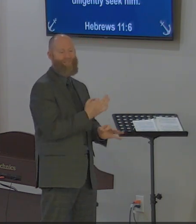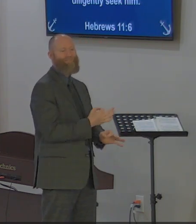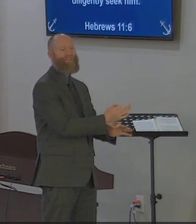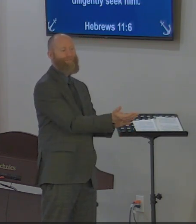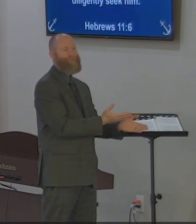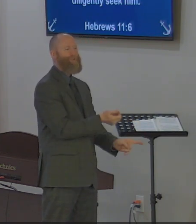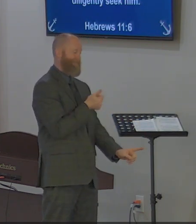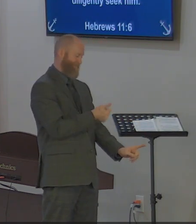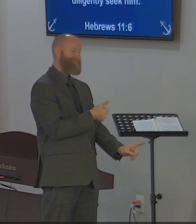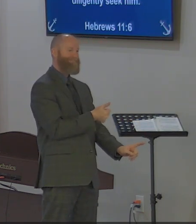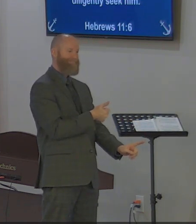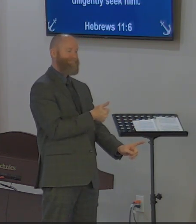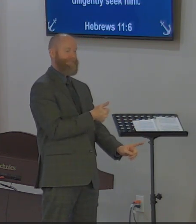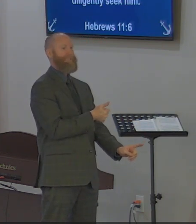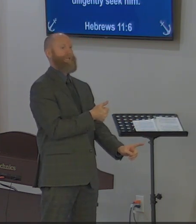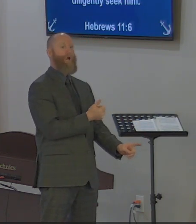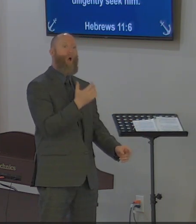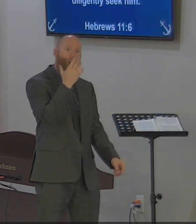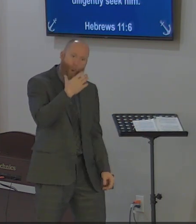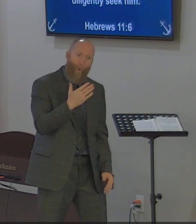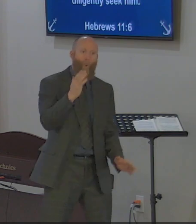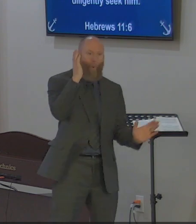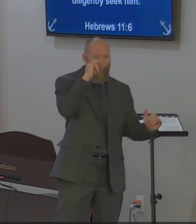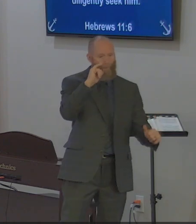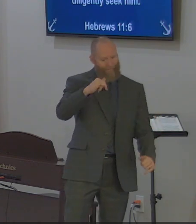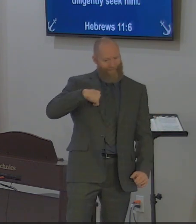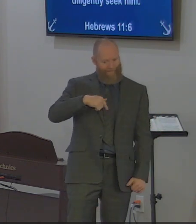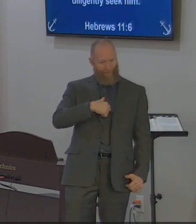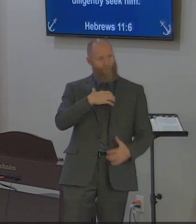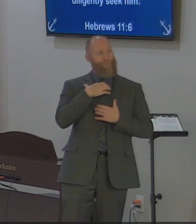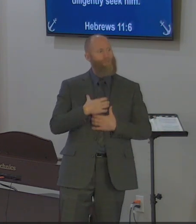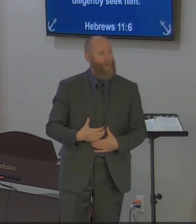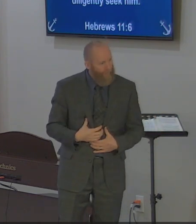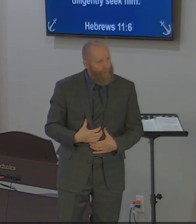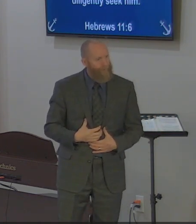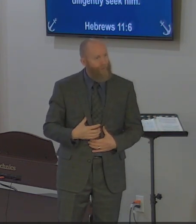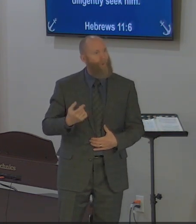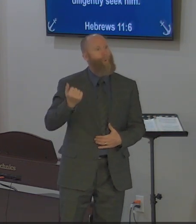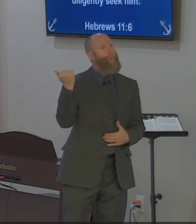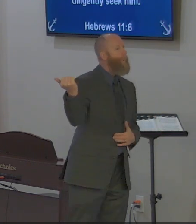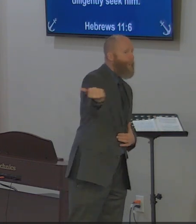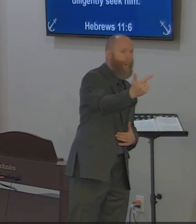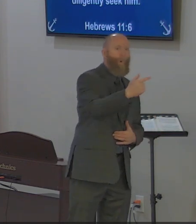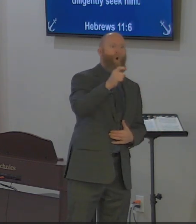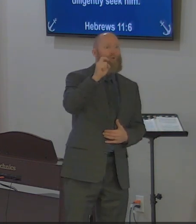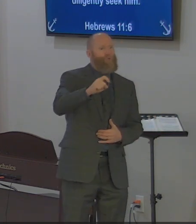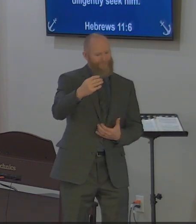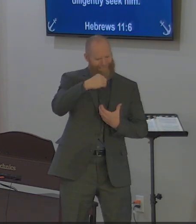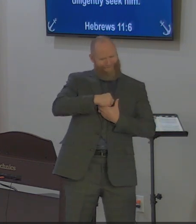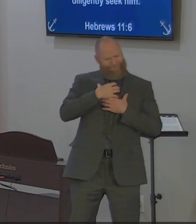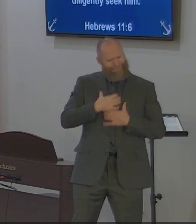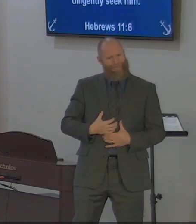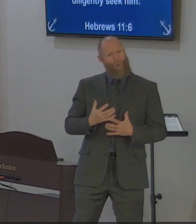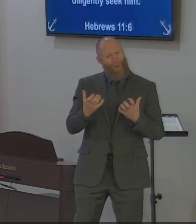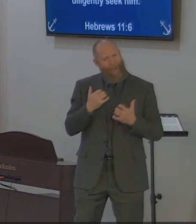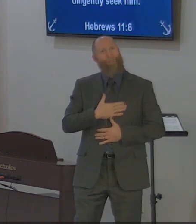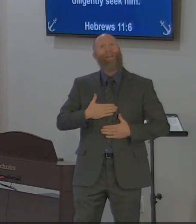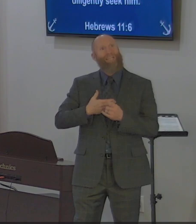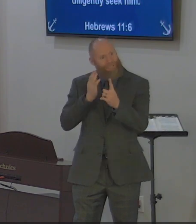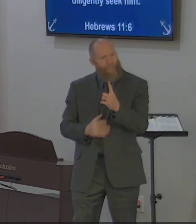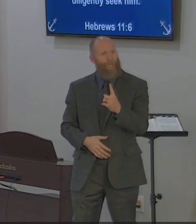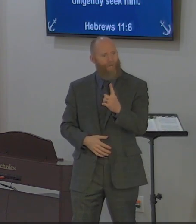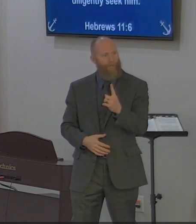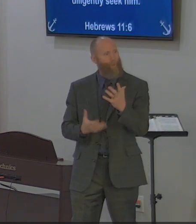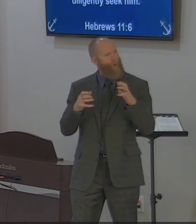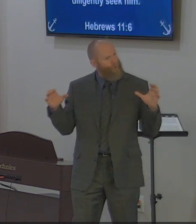to please God. I pray that that's your prayer, that you want to please God. If you want